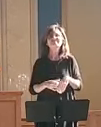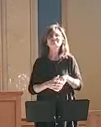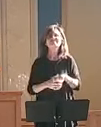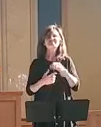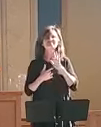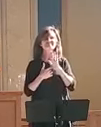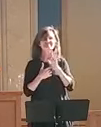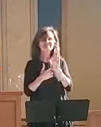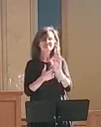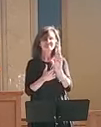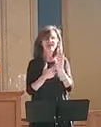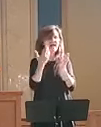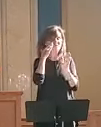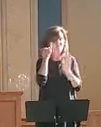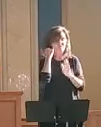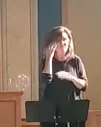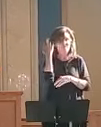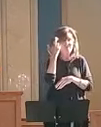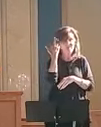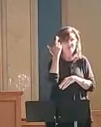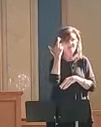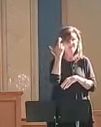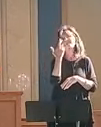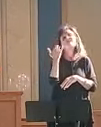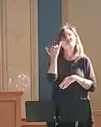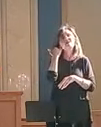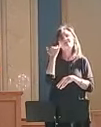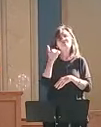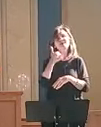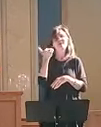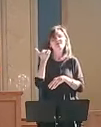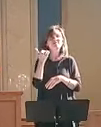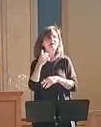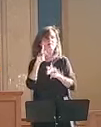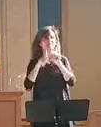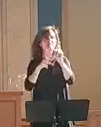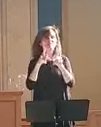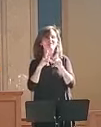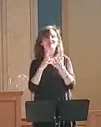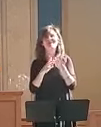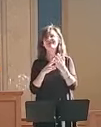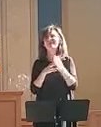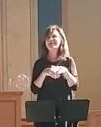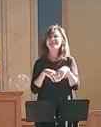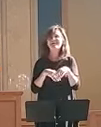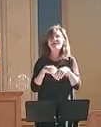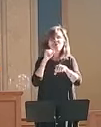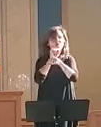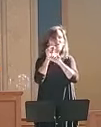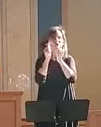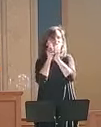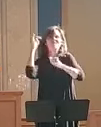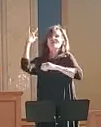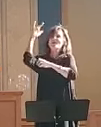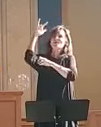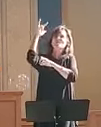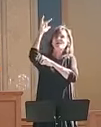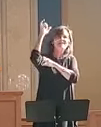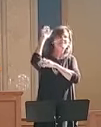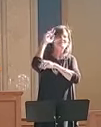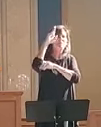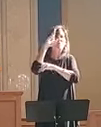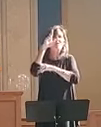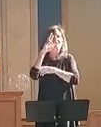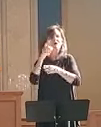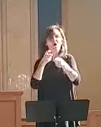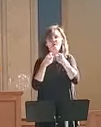instance, I don't know if you realize this, if there's any air traffic people in the room or in Facebook land. The